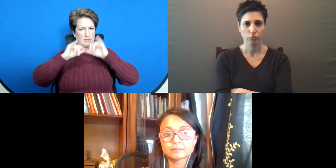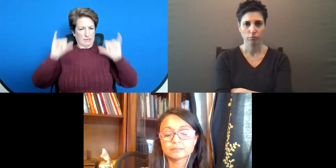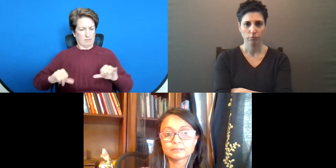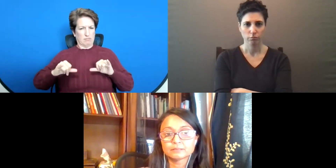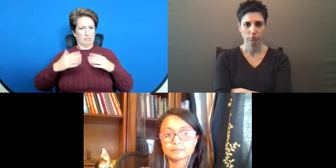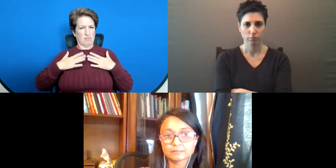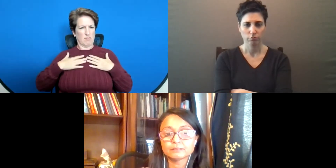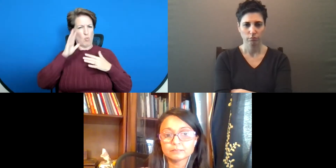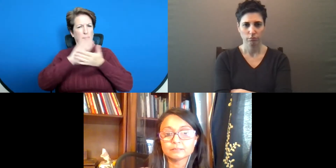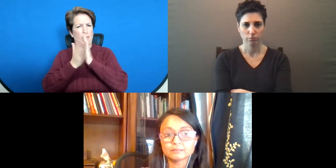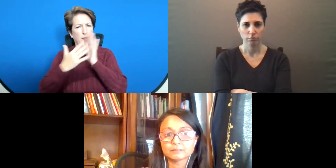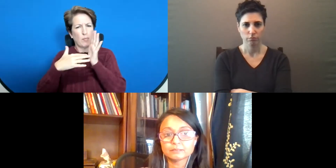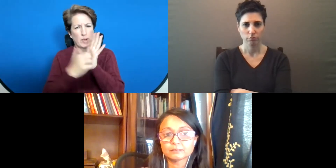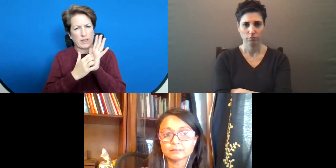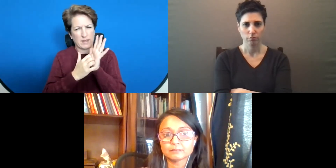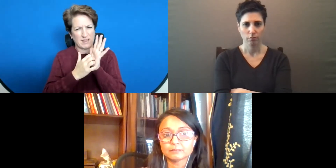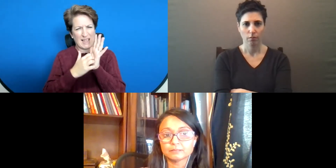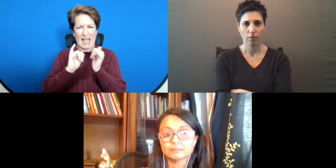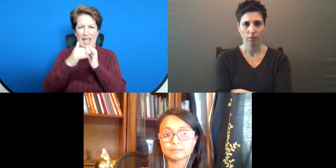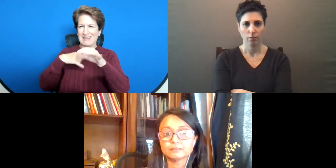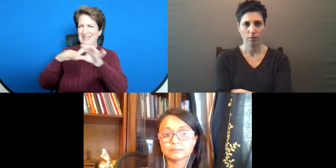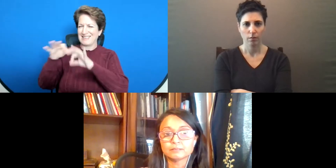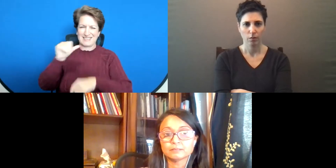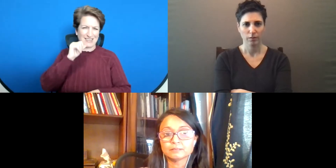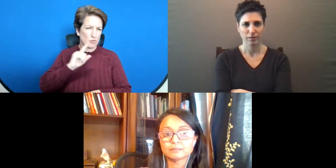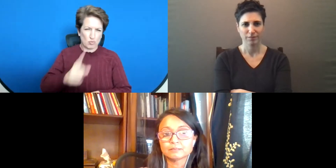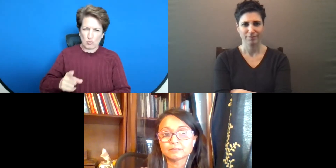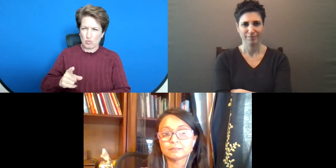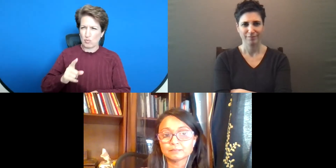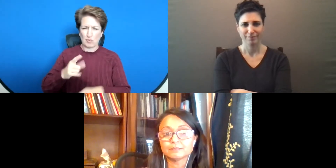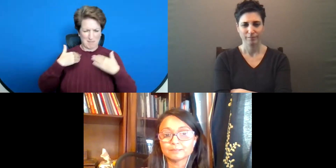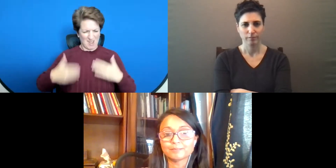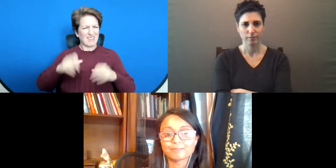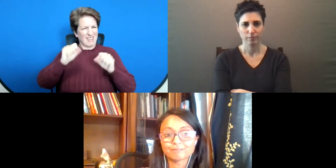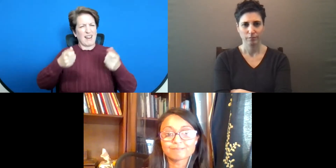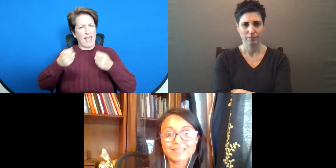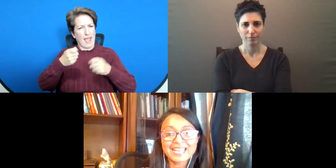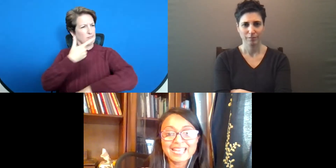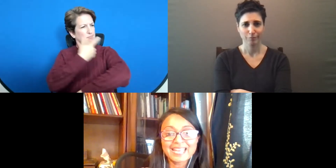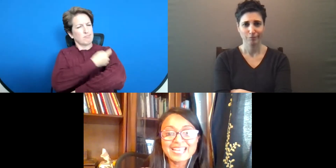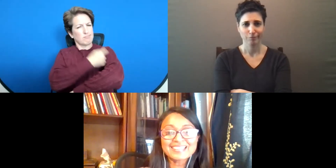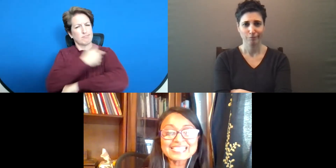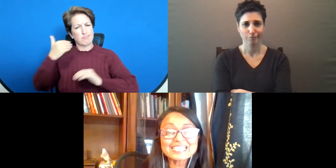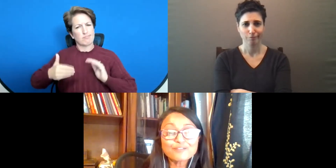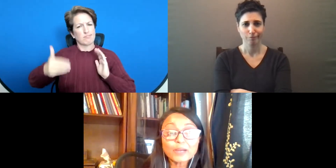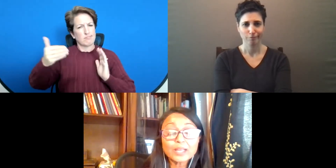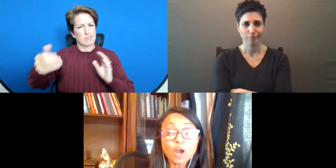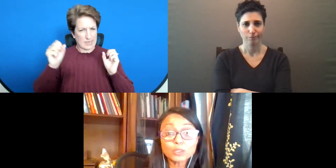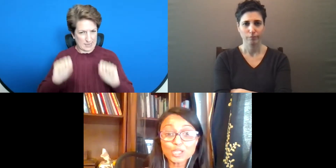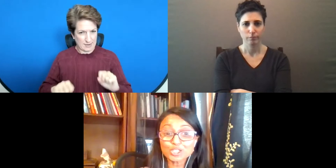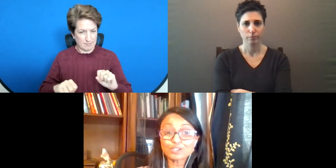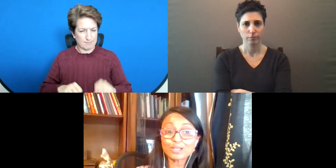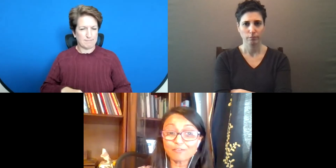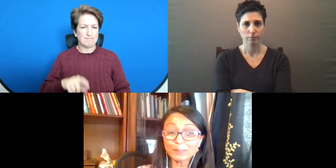we explain to them that it's not true and that our body can sustain many vaccinations? This is a very